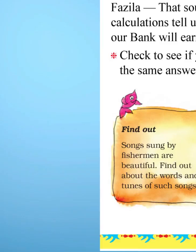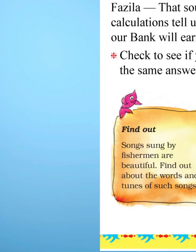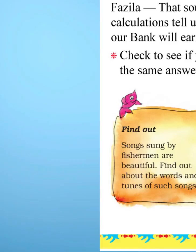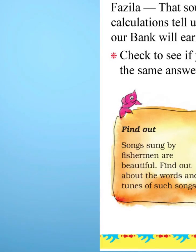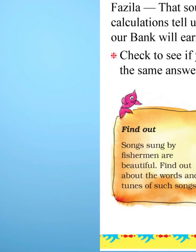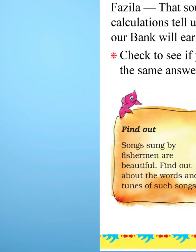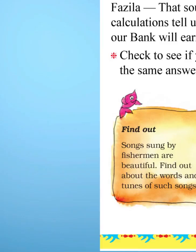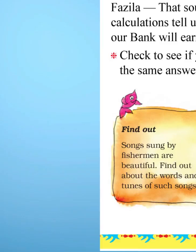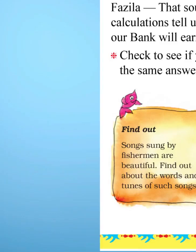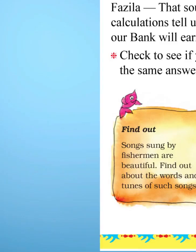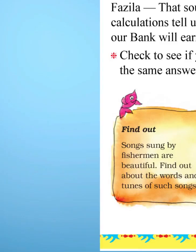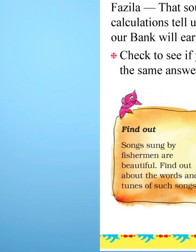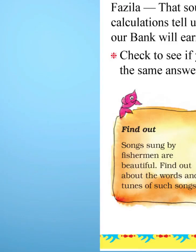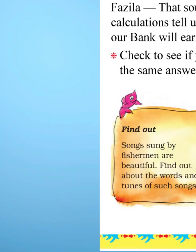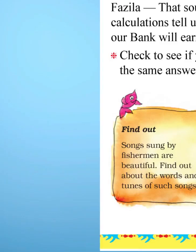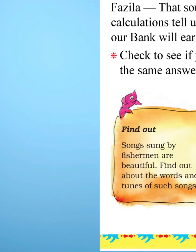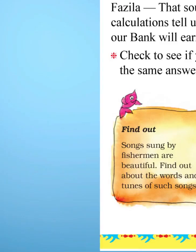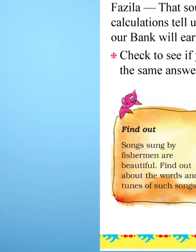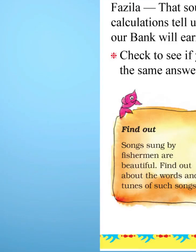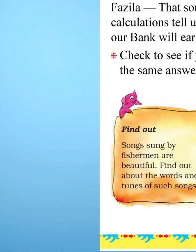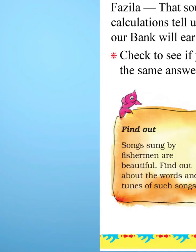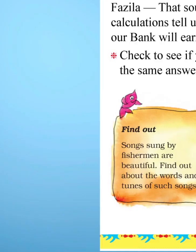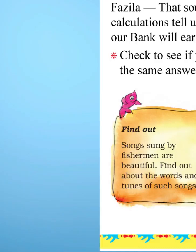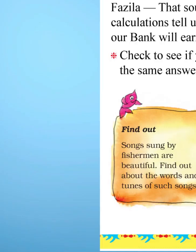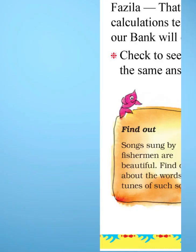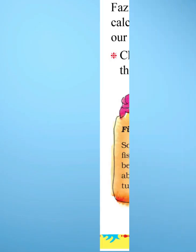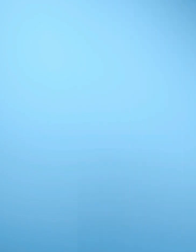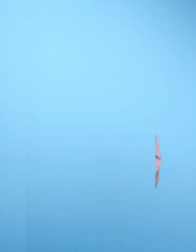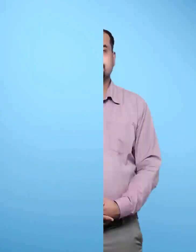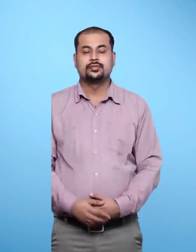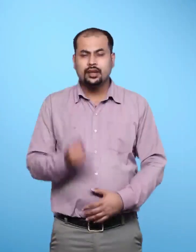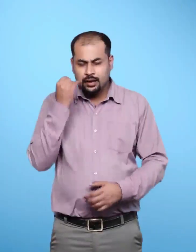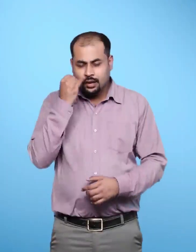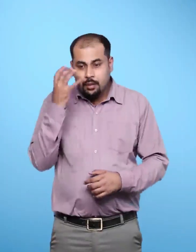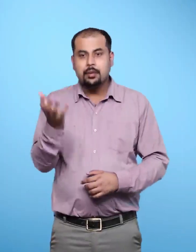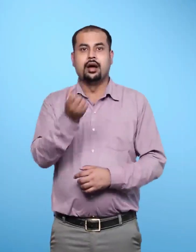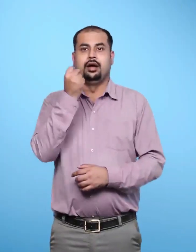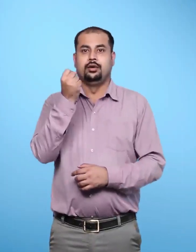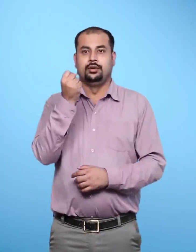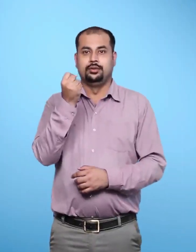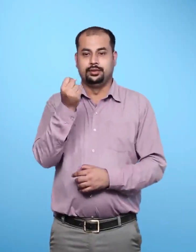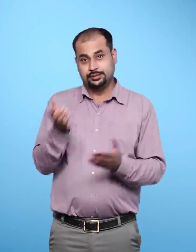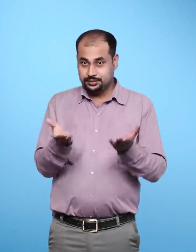have three women sitting close by with a basket and having a good chat. Find out.